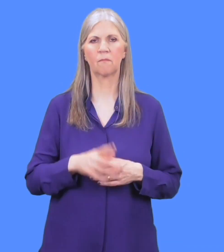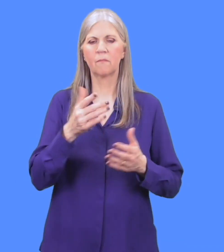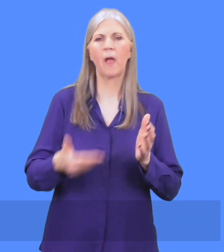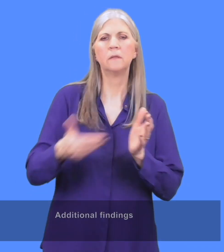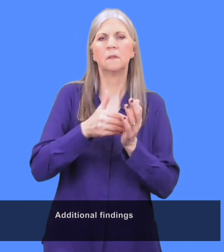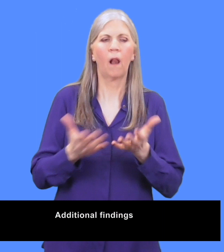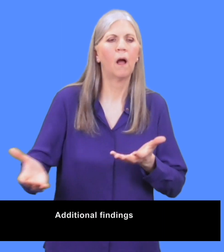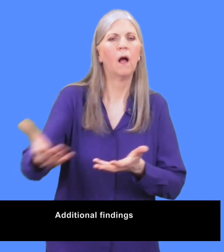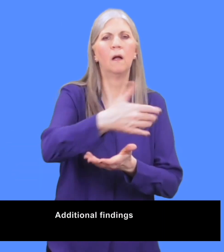Additional findings.